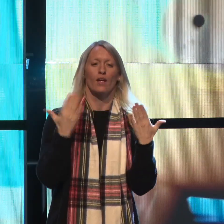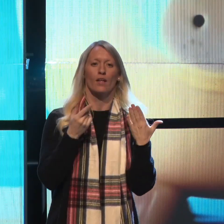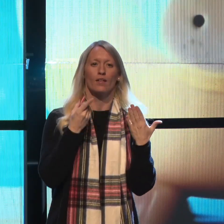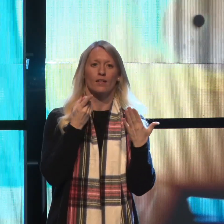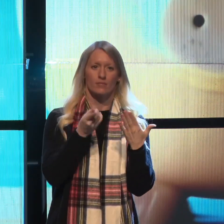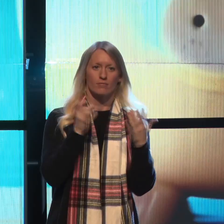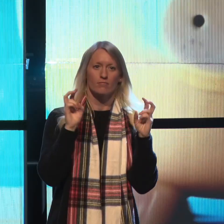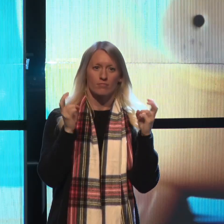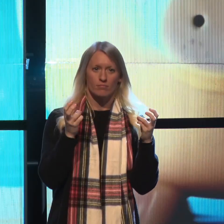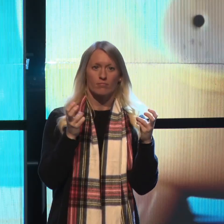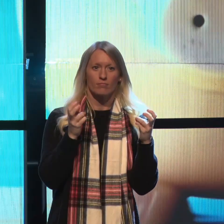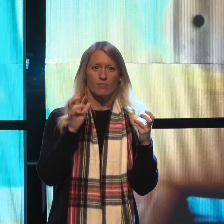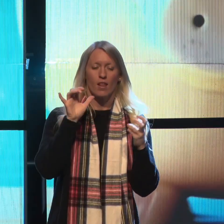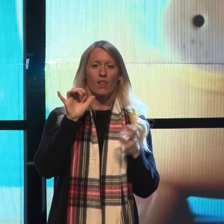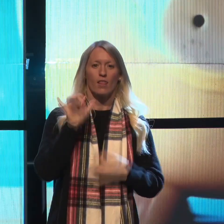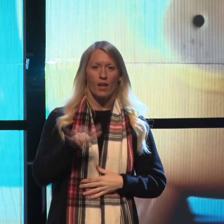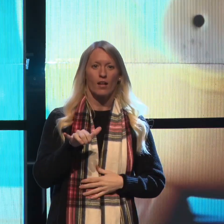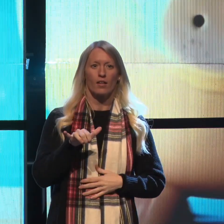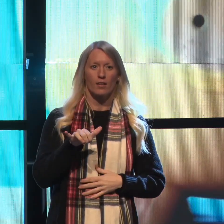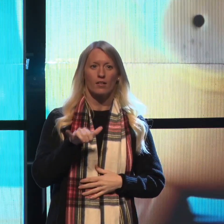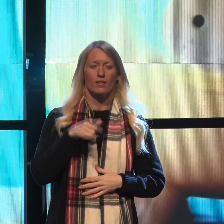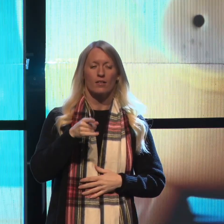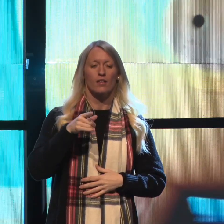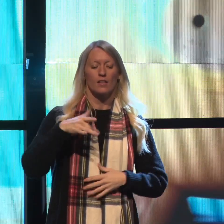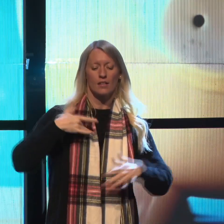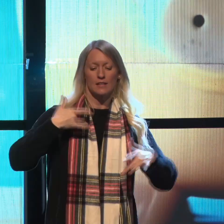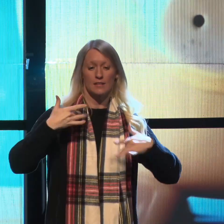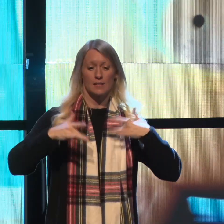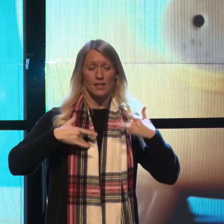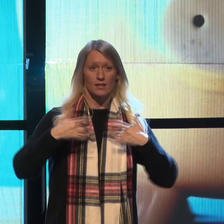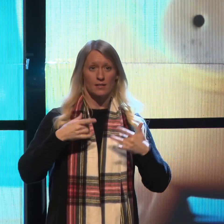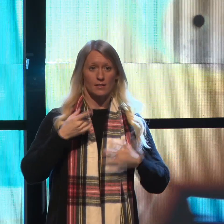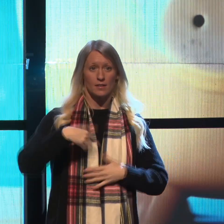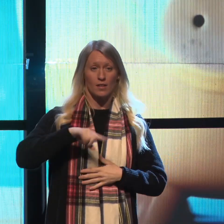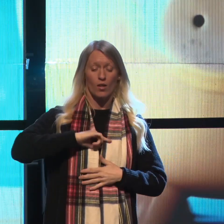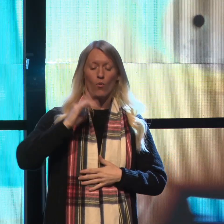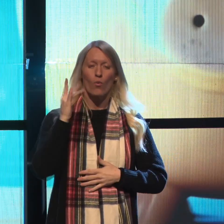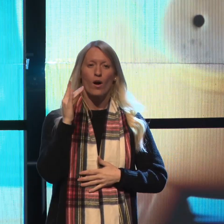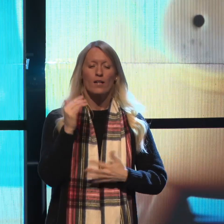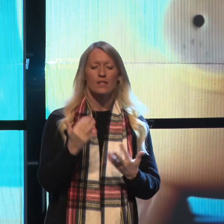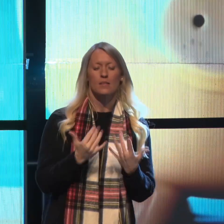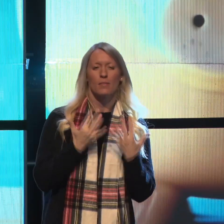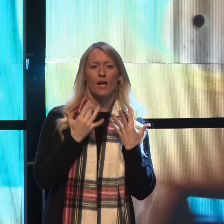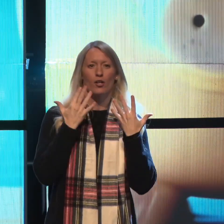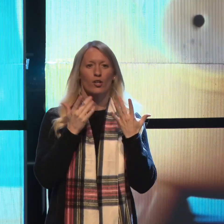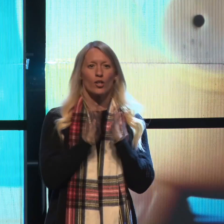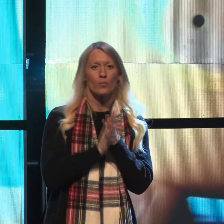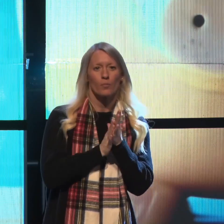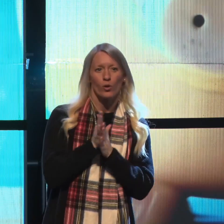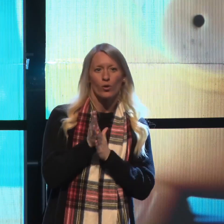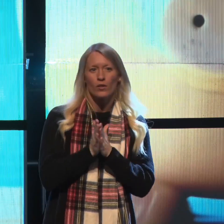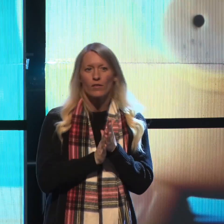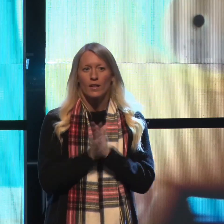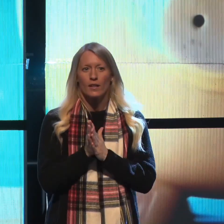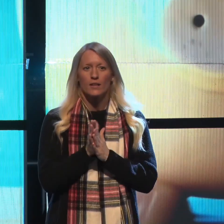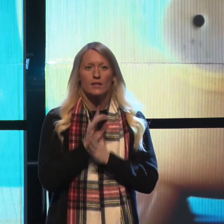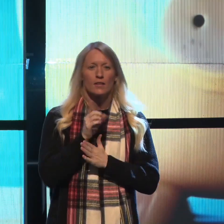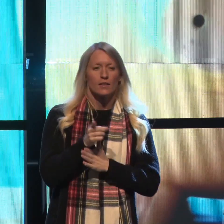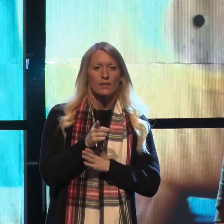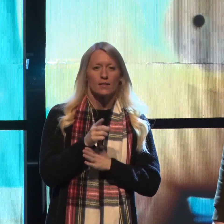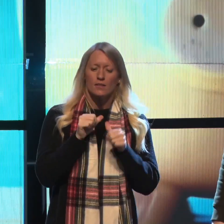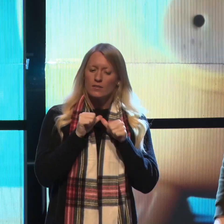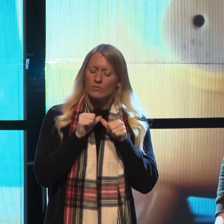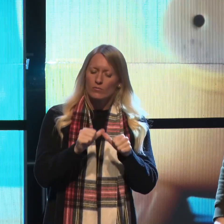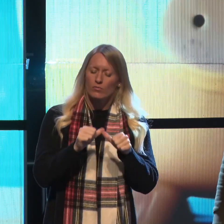galvanizes us. Why is inspiring? Why is motivating? Why tells us to take action, to